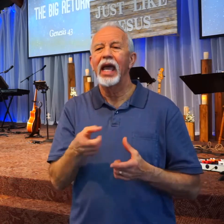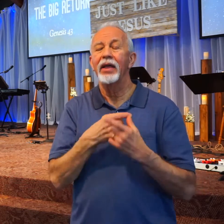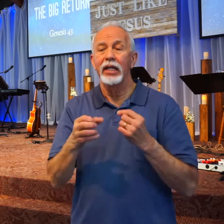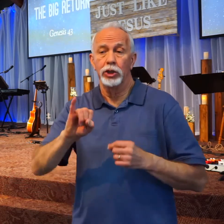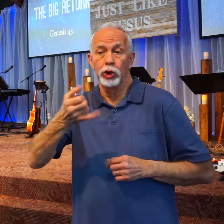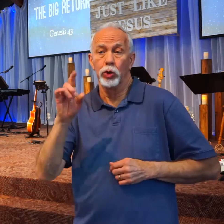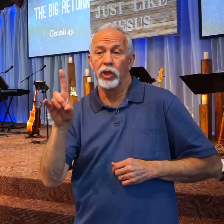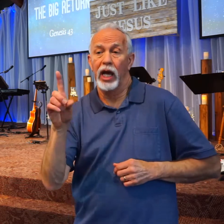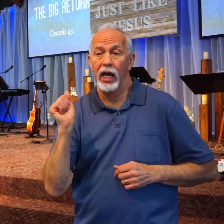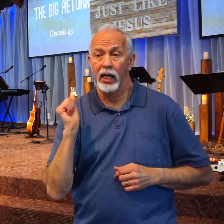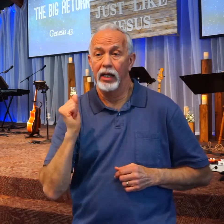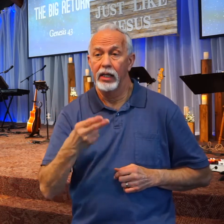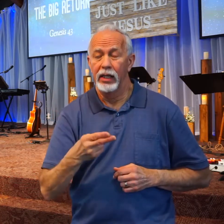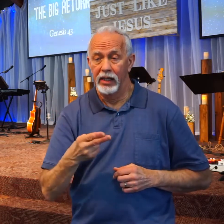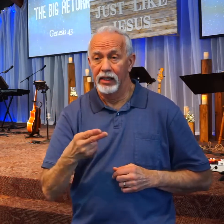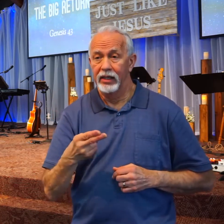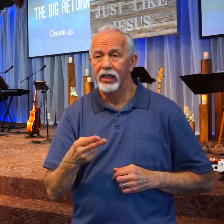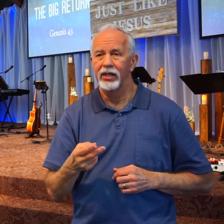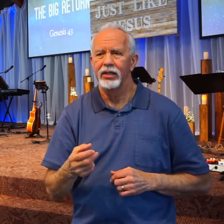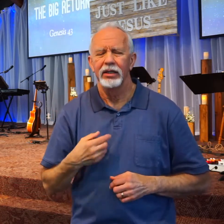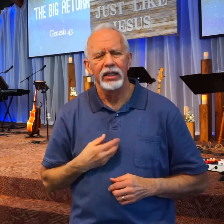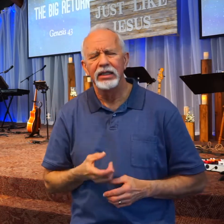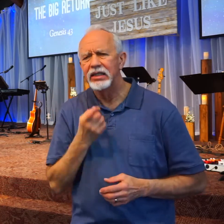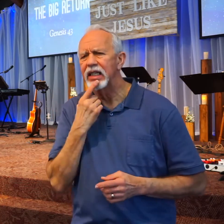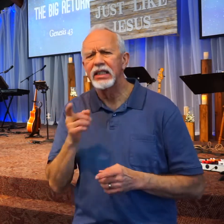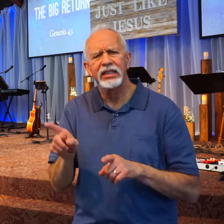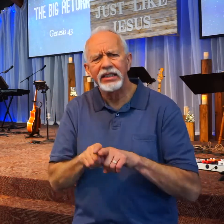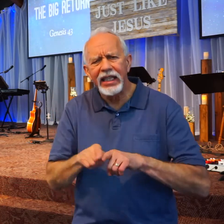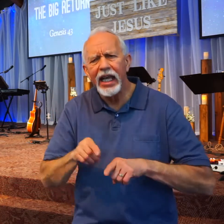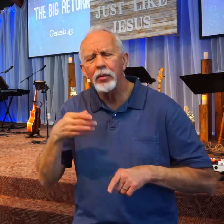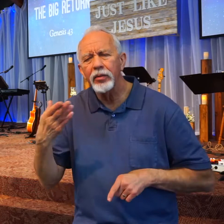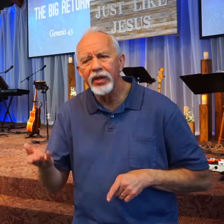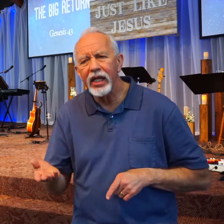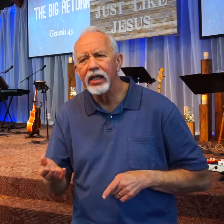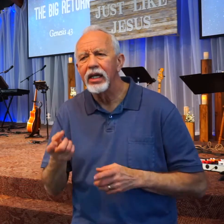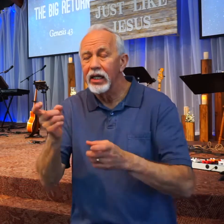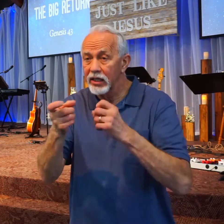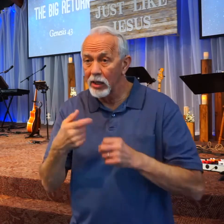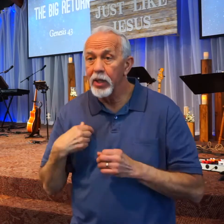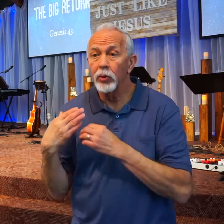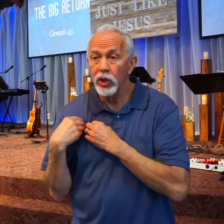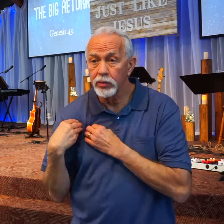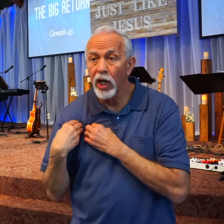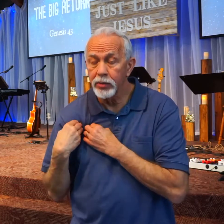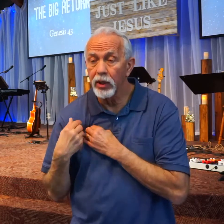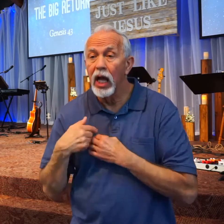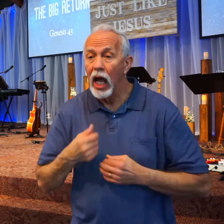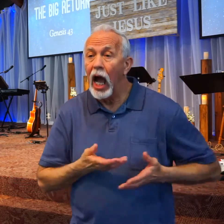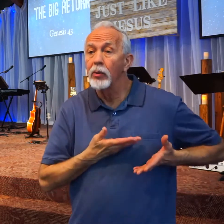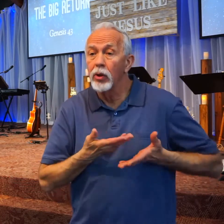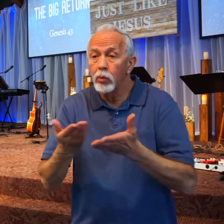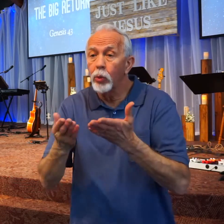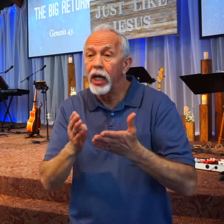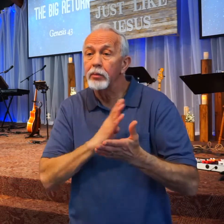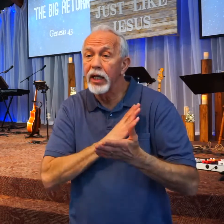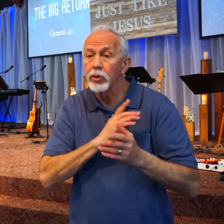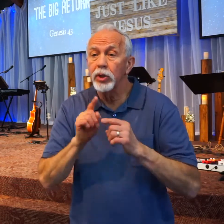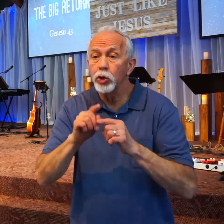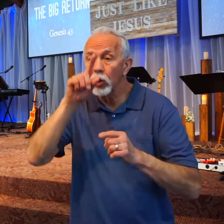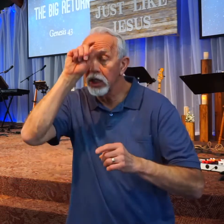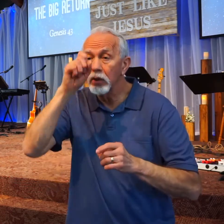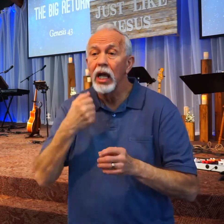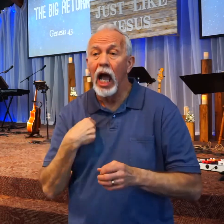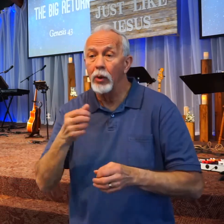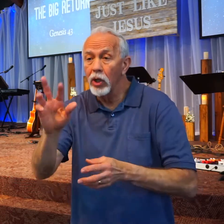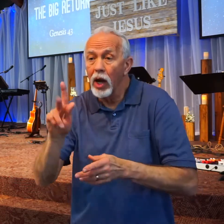Judah basically offers the very same thing that Reuben did. Give me the responsibility. I will take Benjamin to Egypt. I'll return with